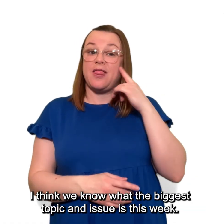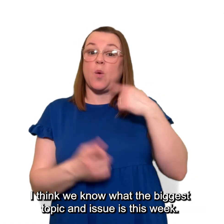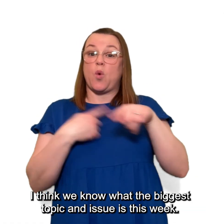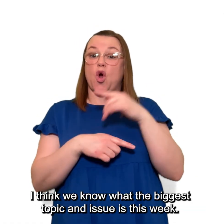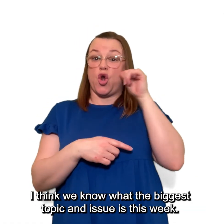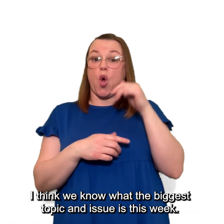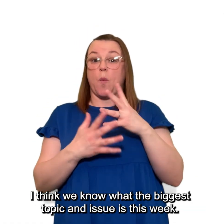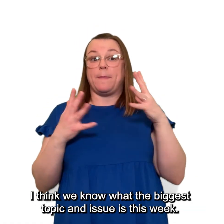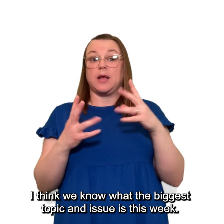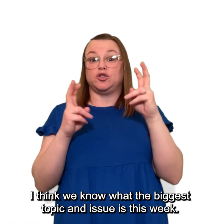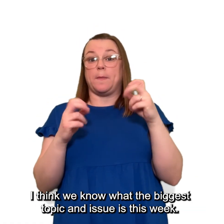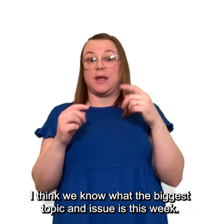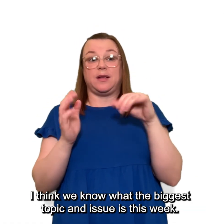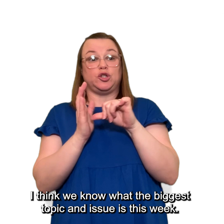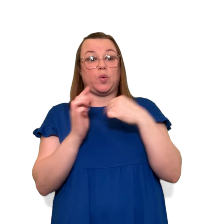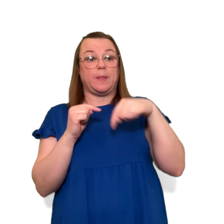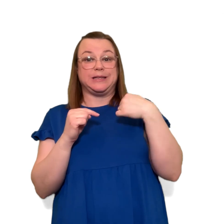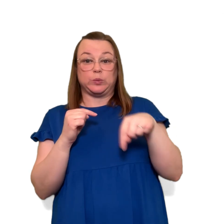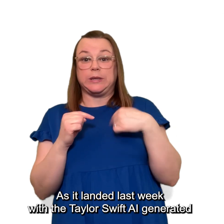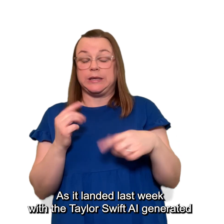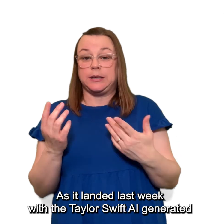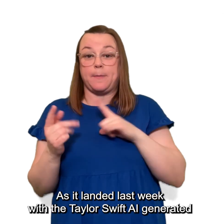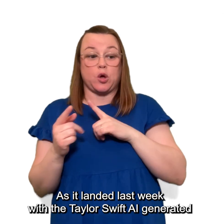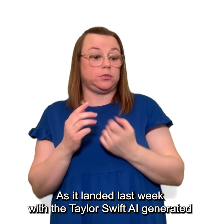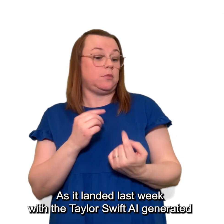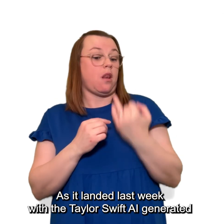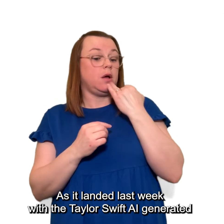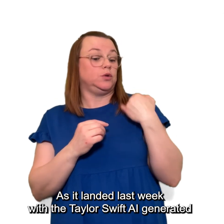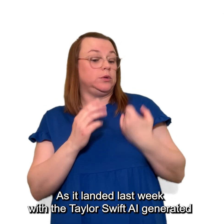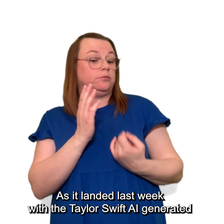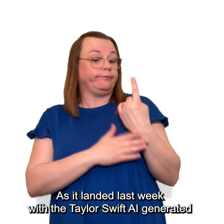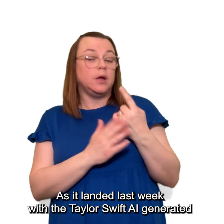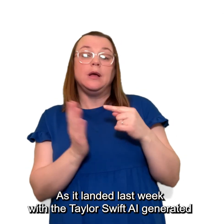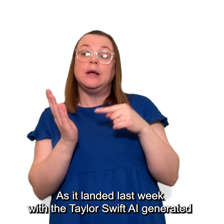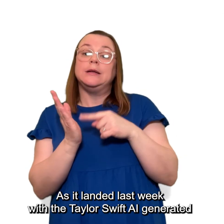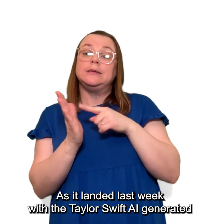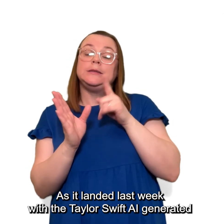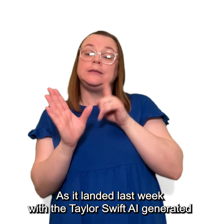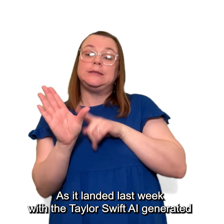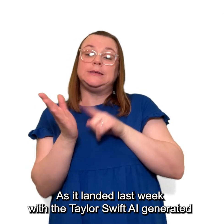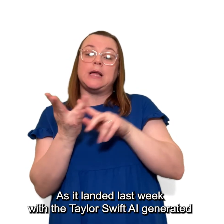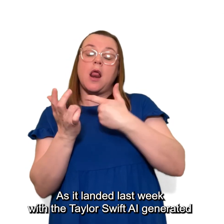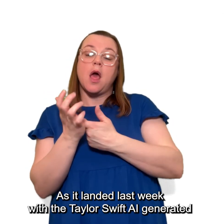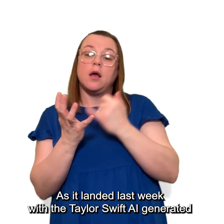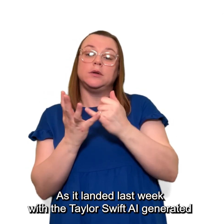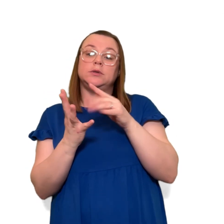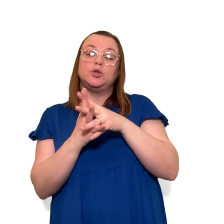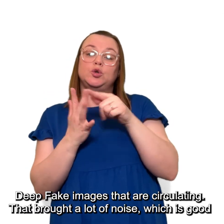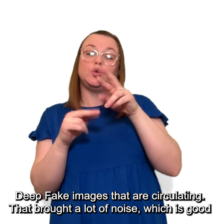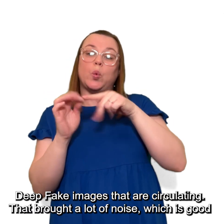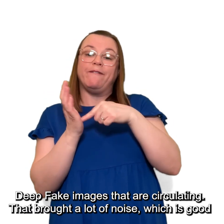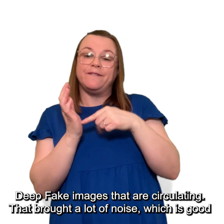know what the biggest topic and issue is this week, as it landed last week with the Taylor Swift AI